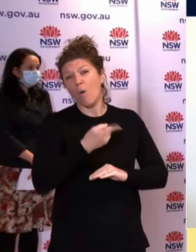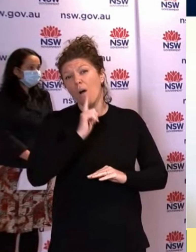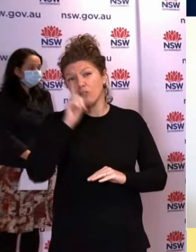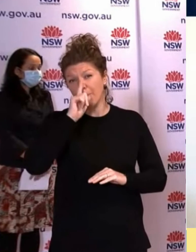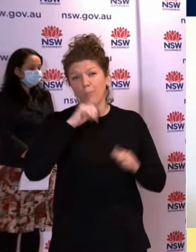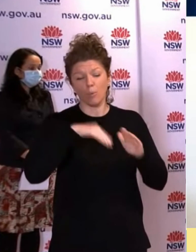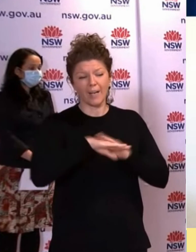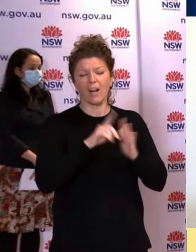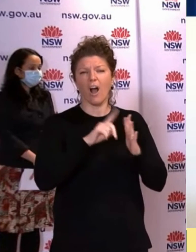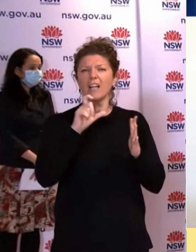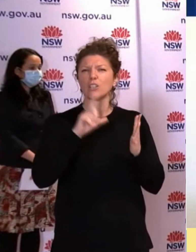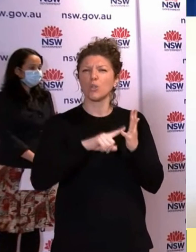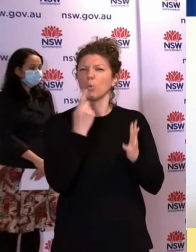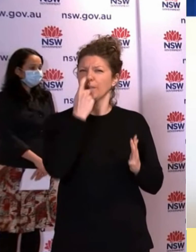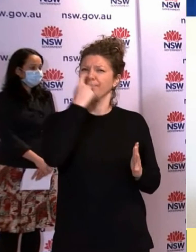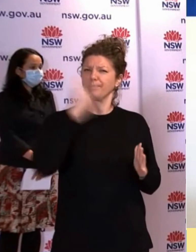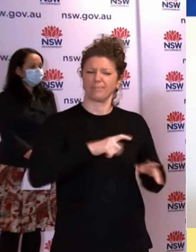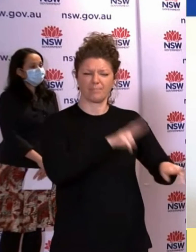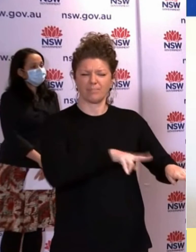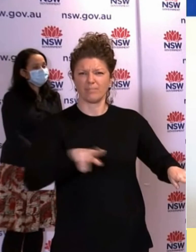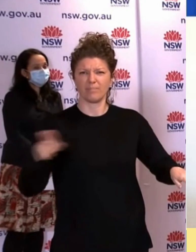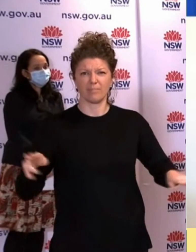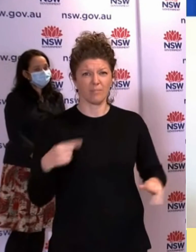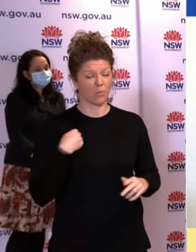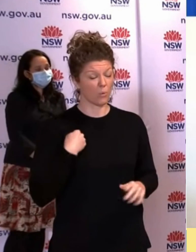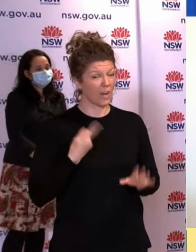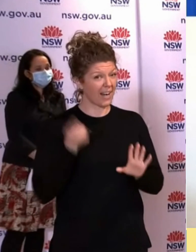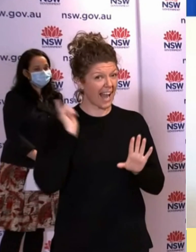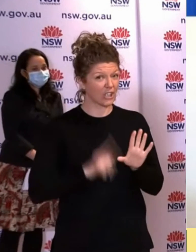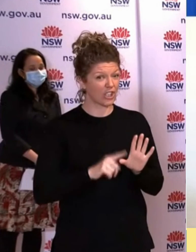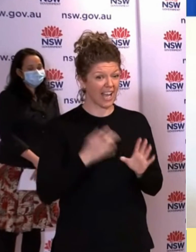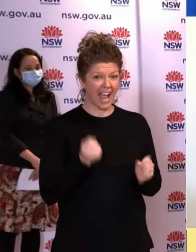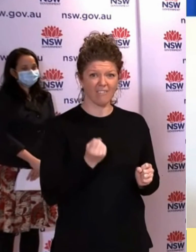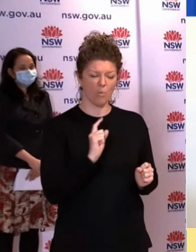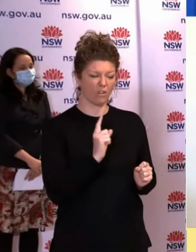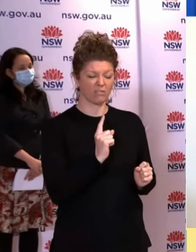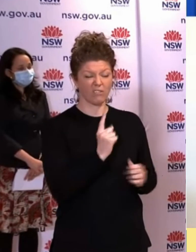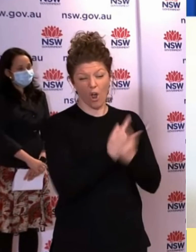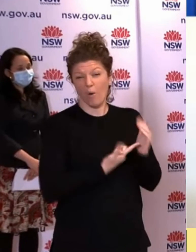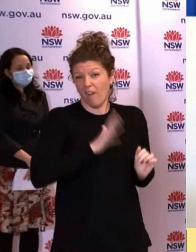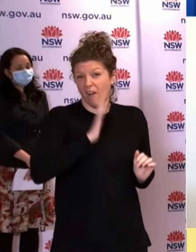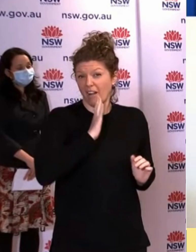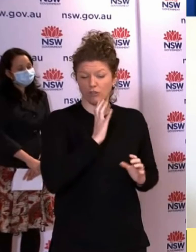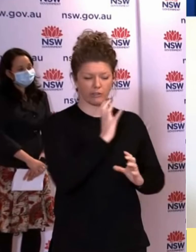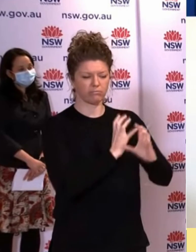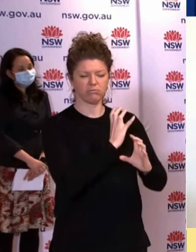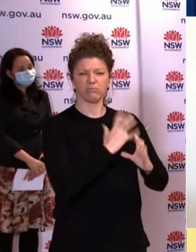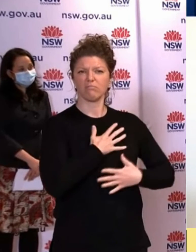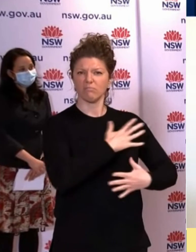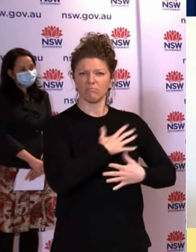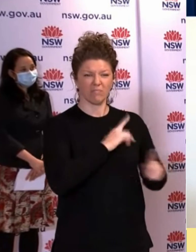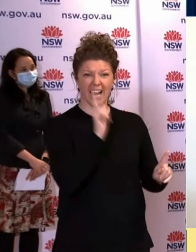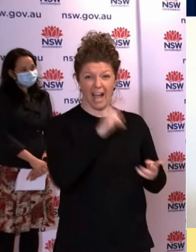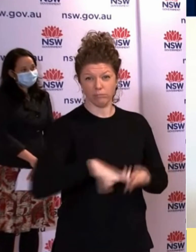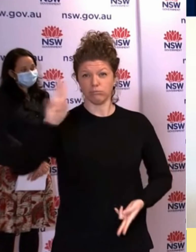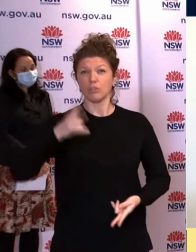last year from about 500 ventilators to 2,000. So we have, obviously there are people in ICU as well who aren't related